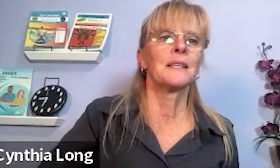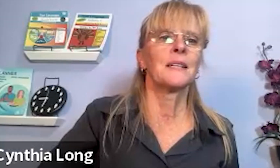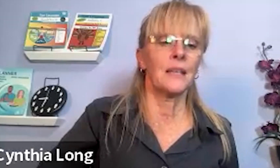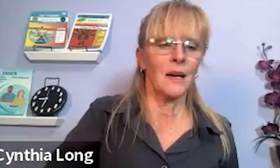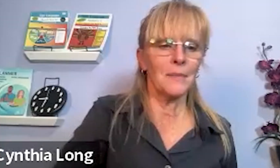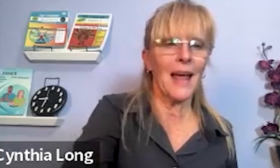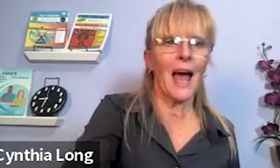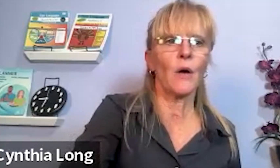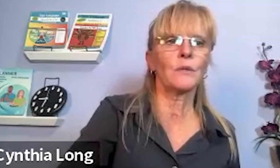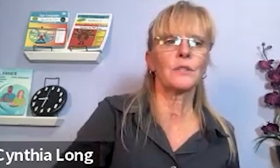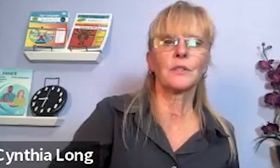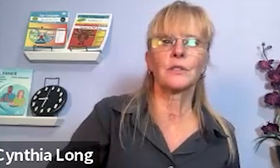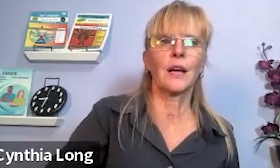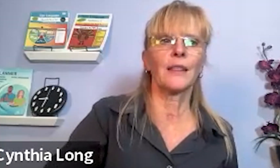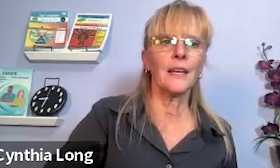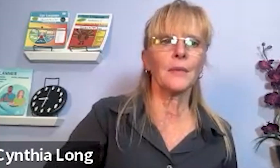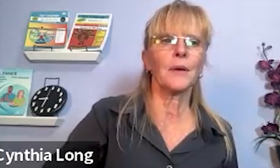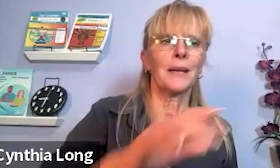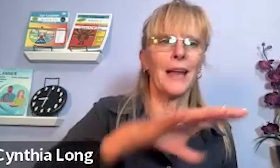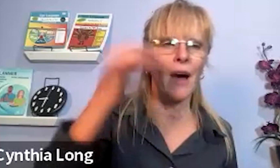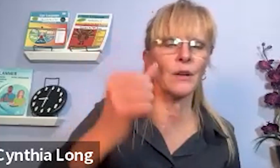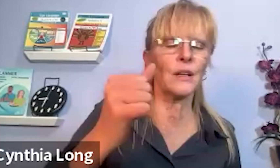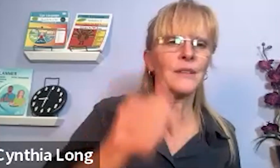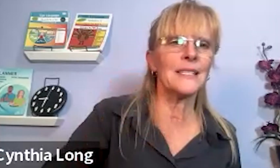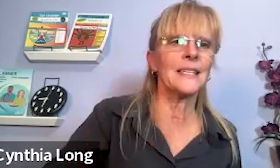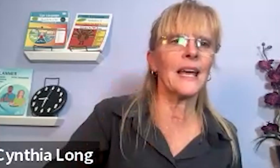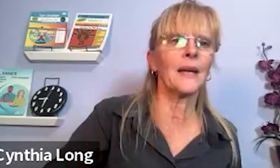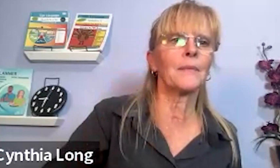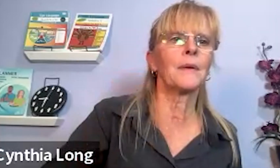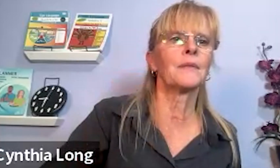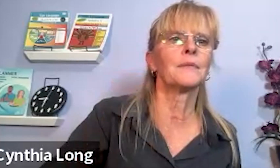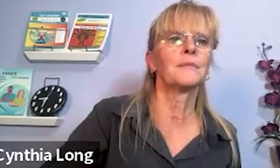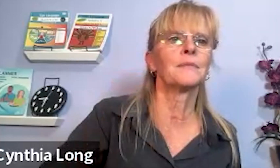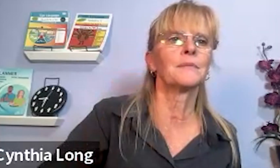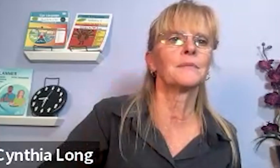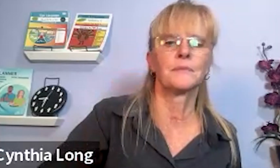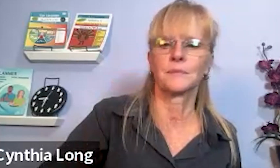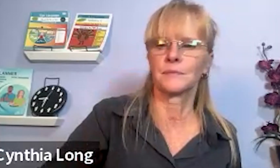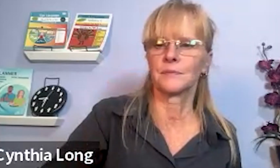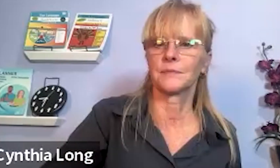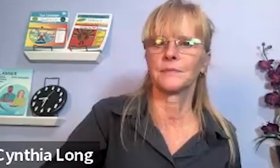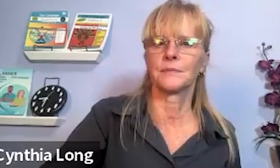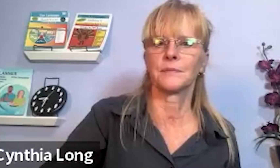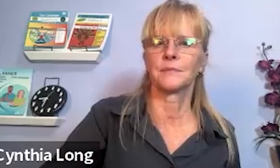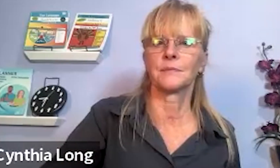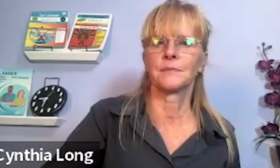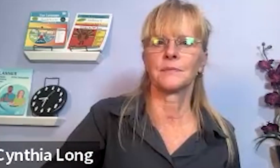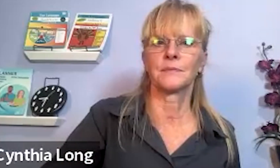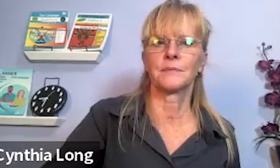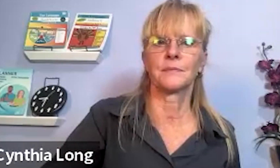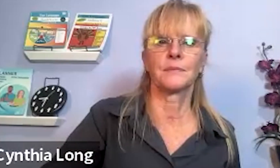I'm coming out, I think I'm coming out of this game.